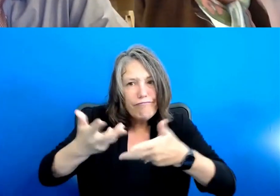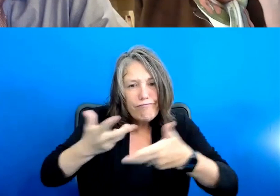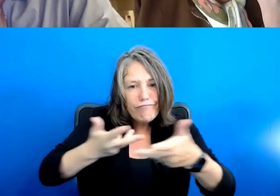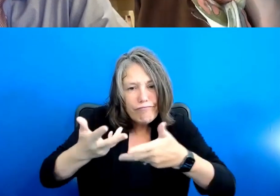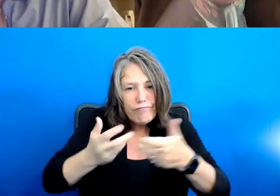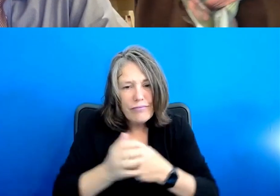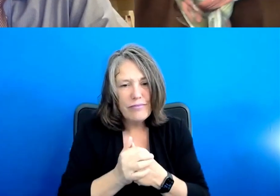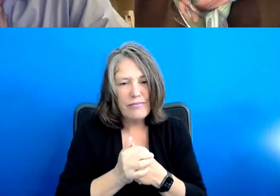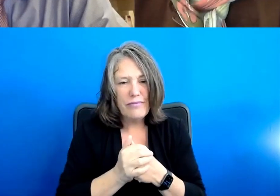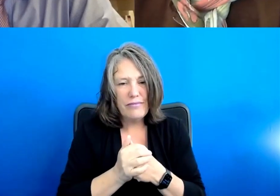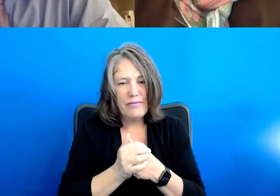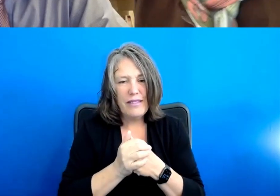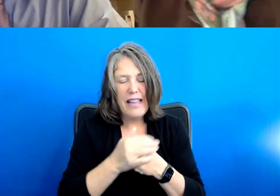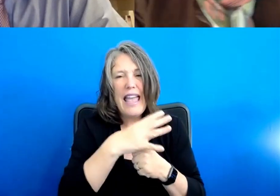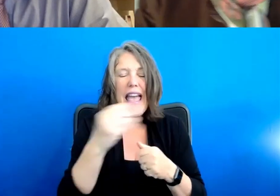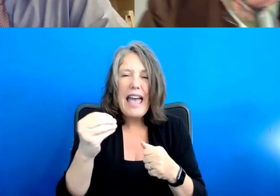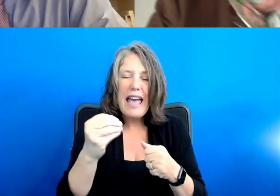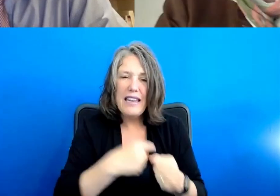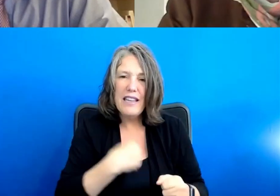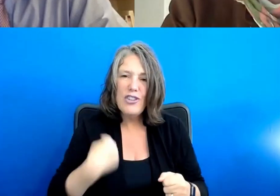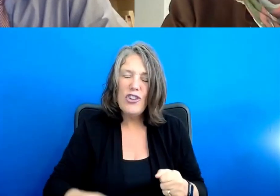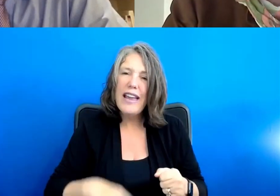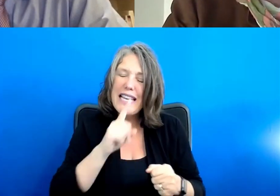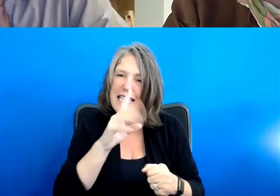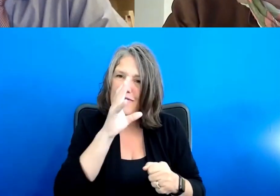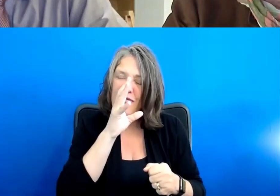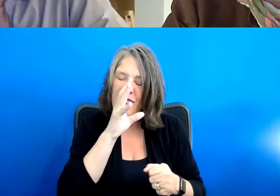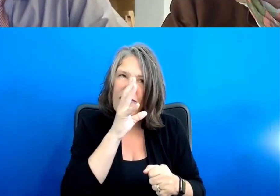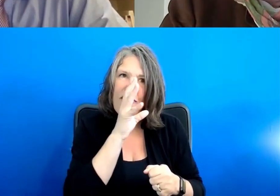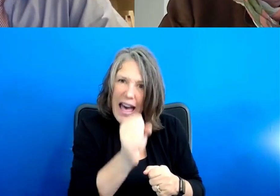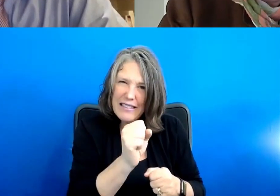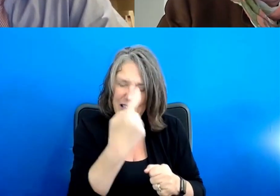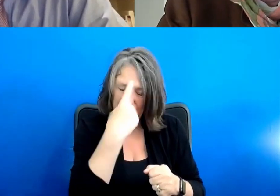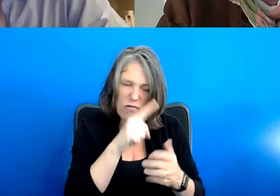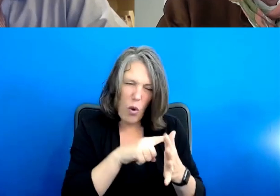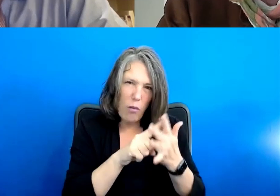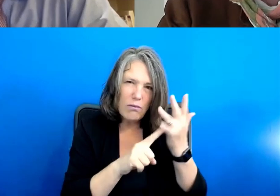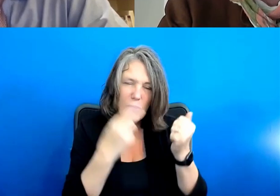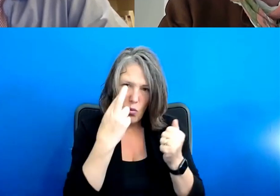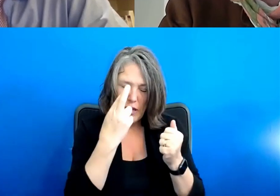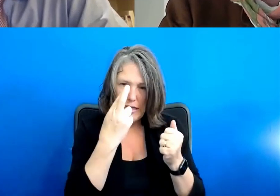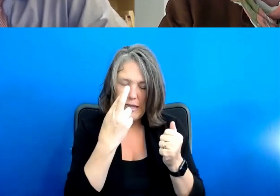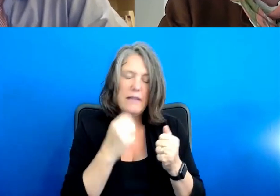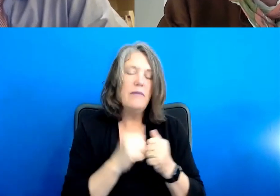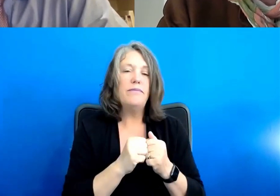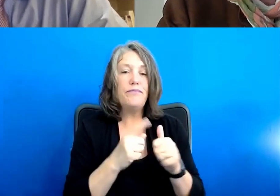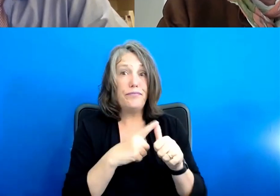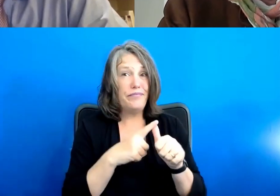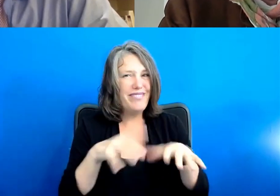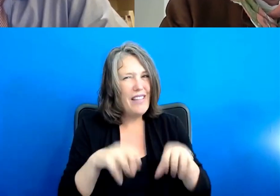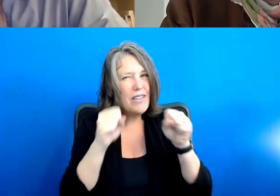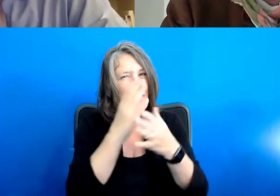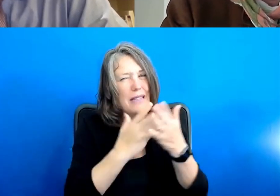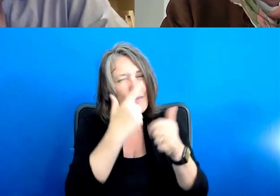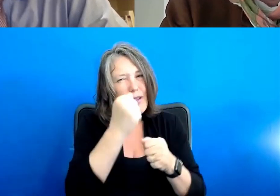And China's fascinating for a number of reasons. They've adopted some interesting